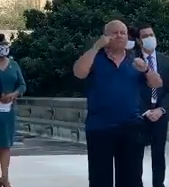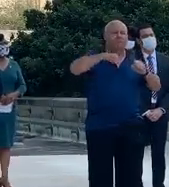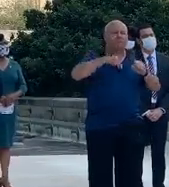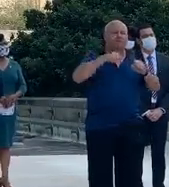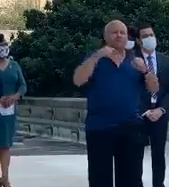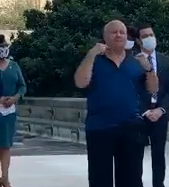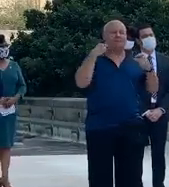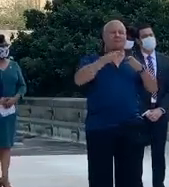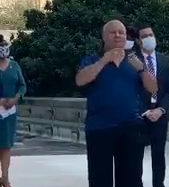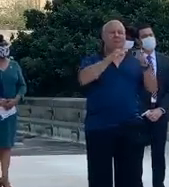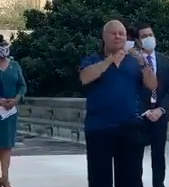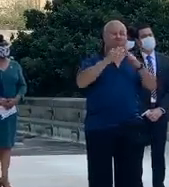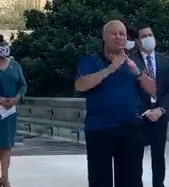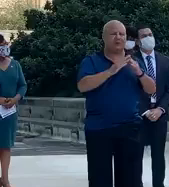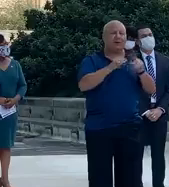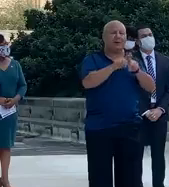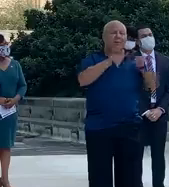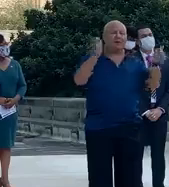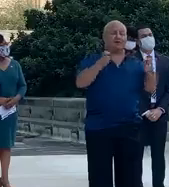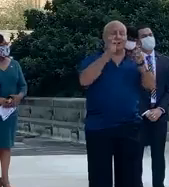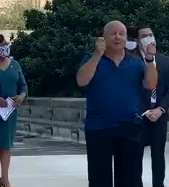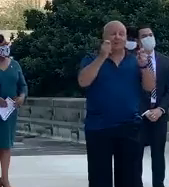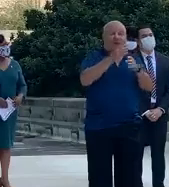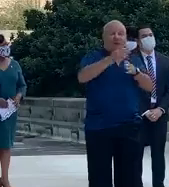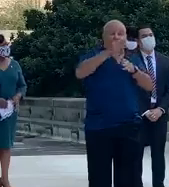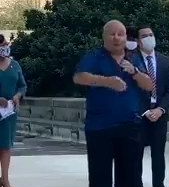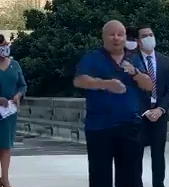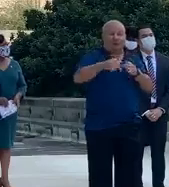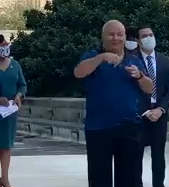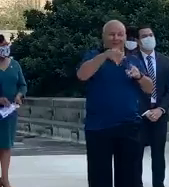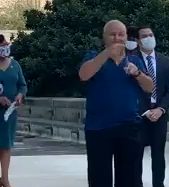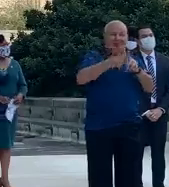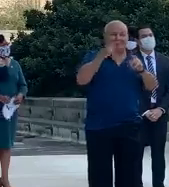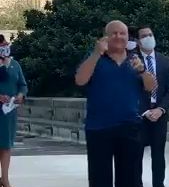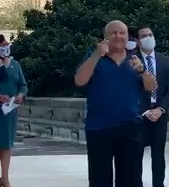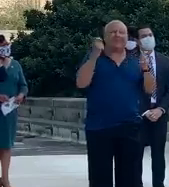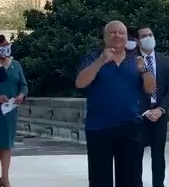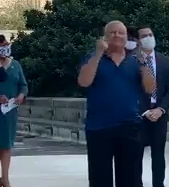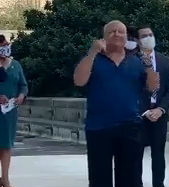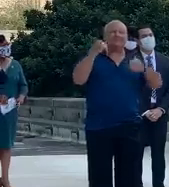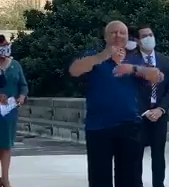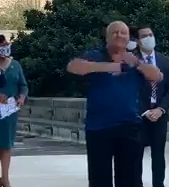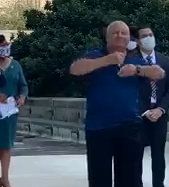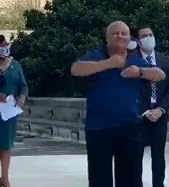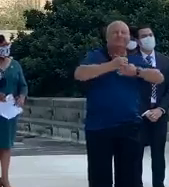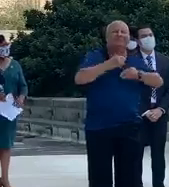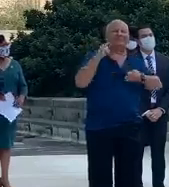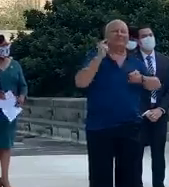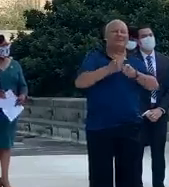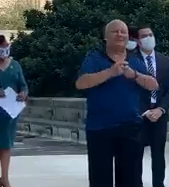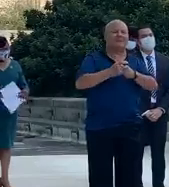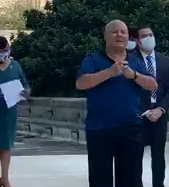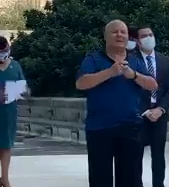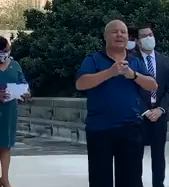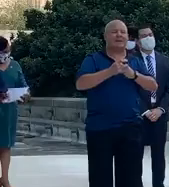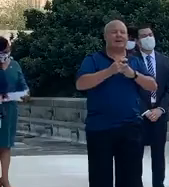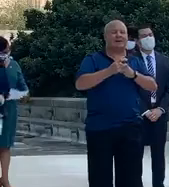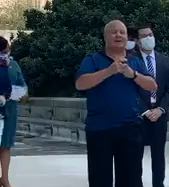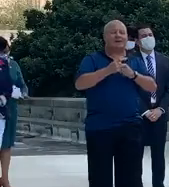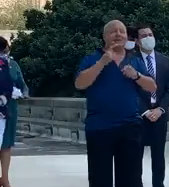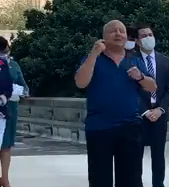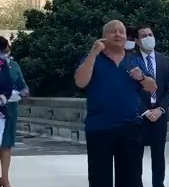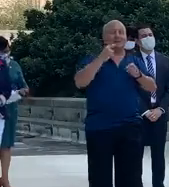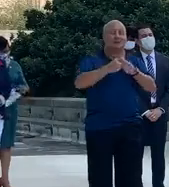and as we conclude the Hispanic Heritage Month. Indeed, the Hispanic community makes an important